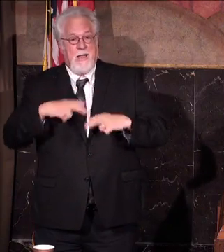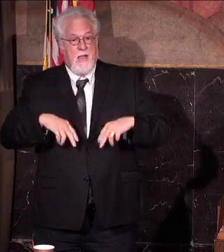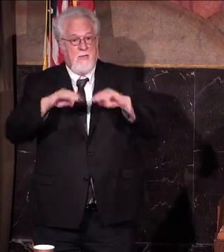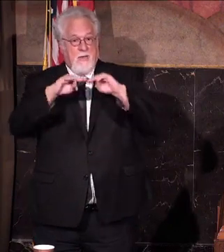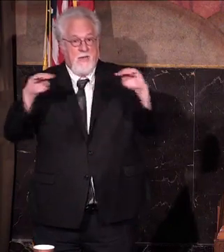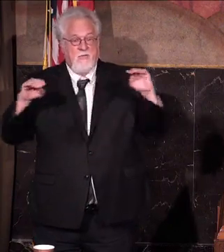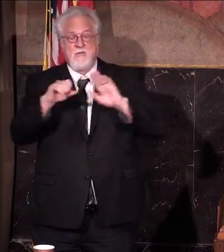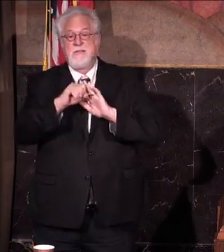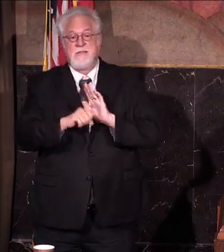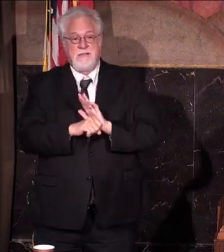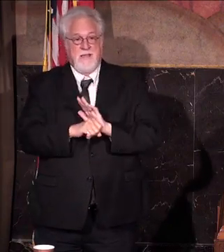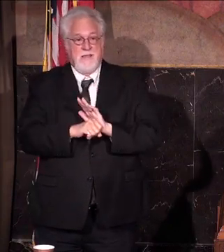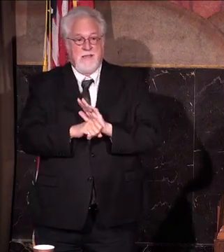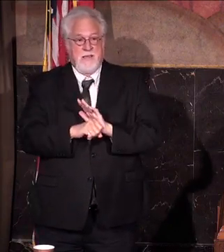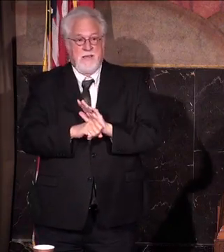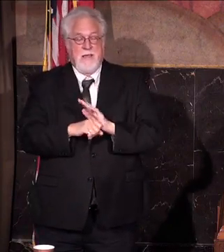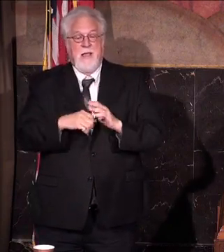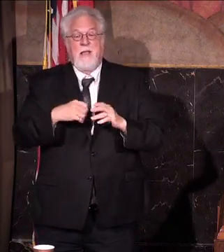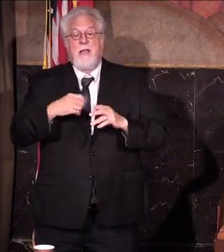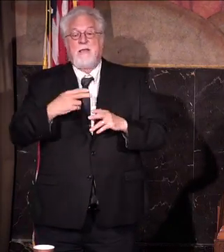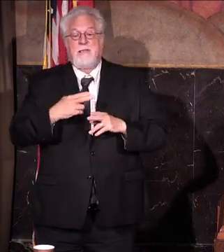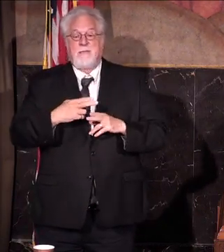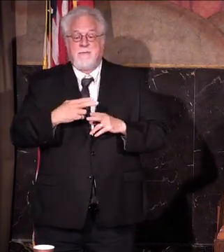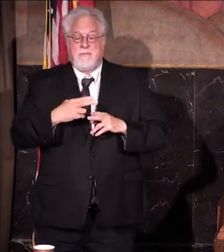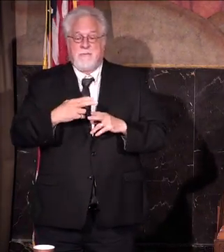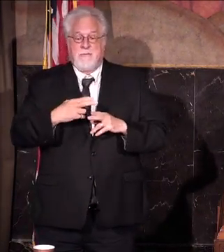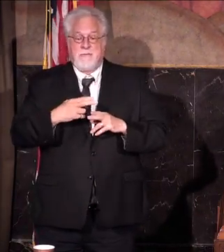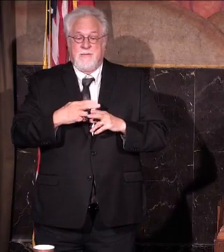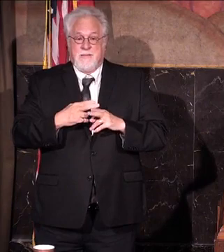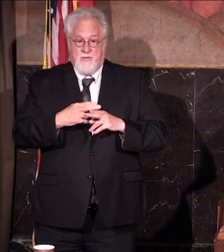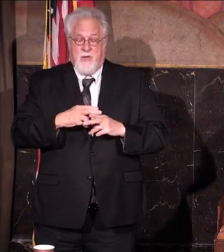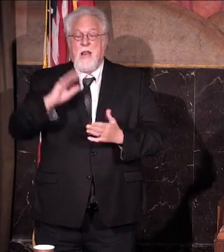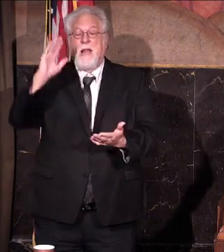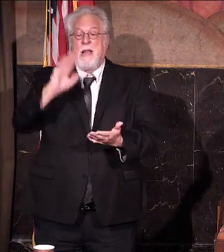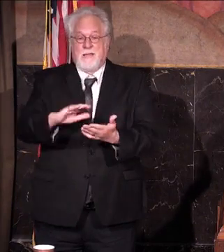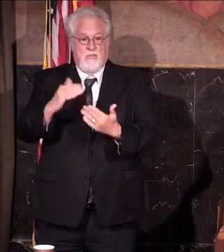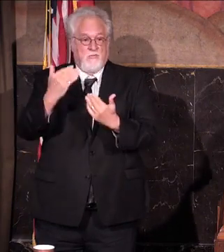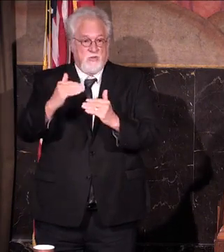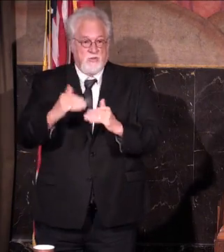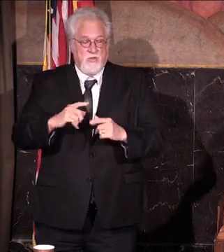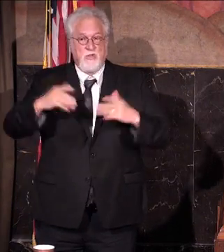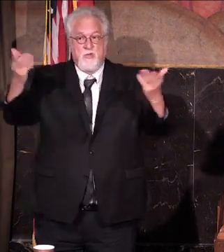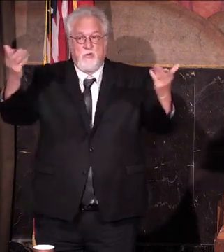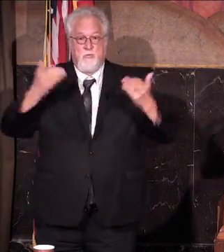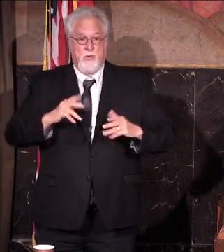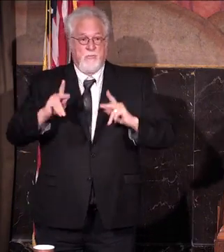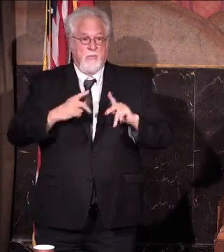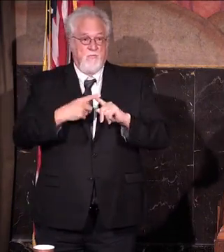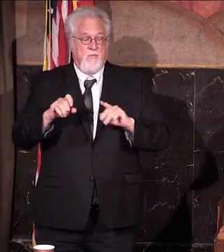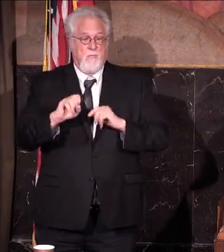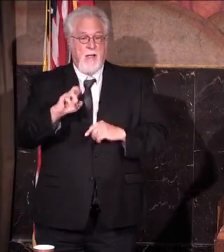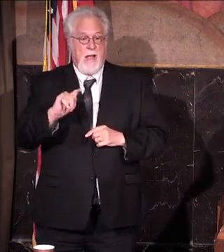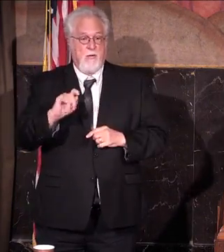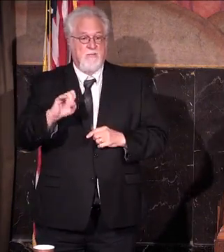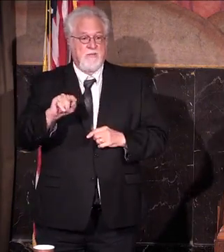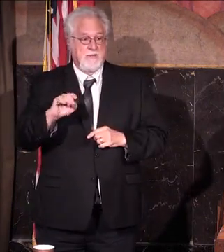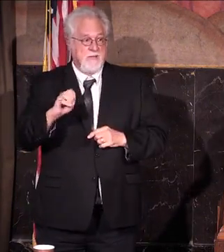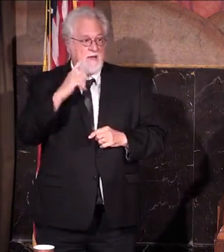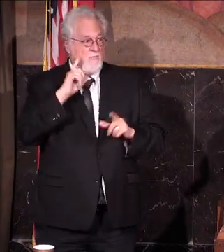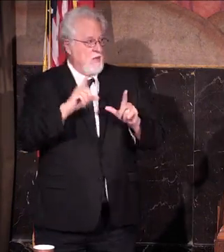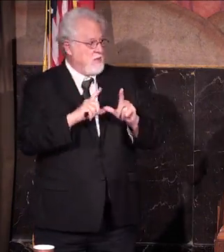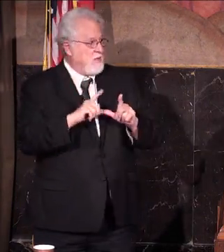state has temporarily lessened some of the restrictions in bringing folks from out of state to get licensure here,